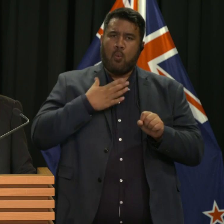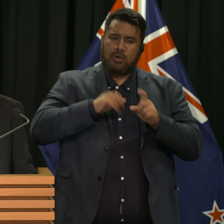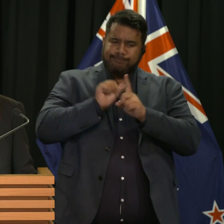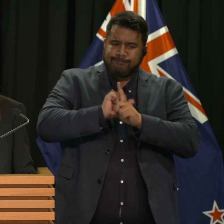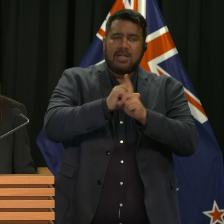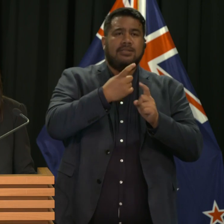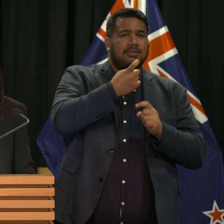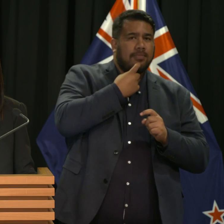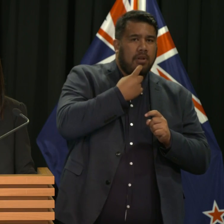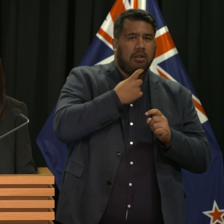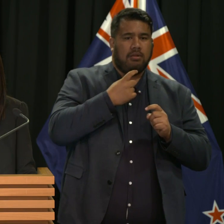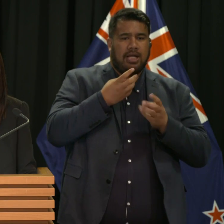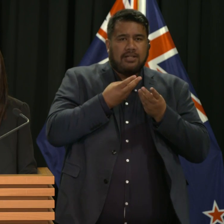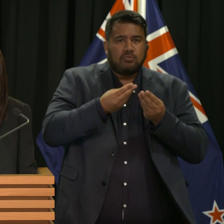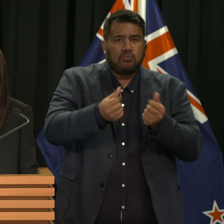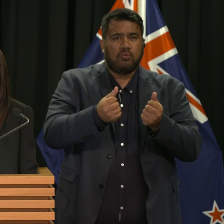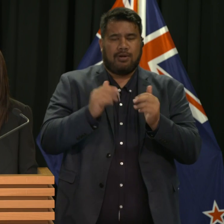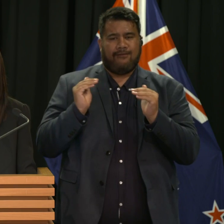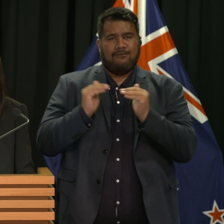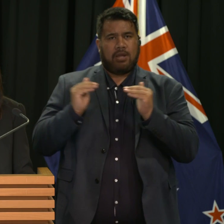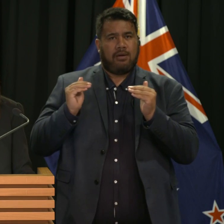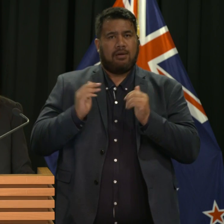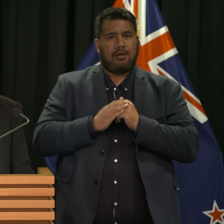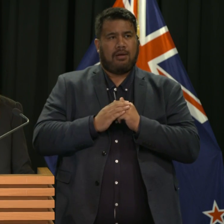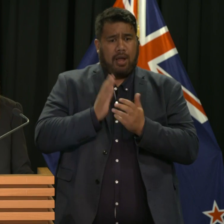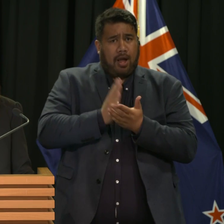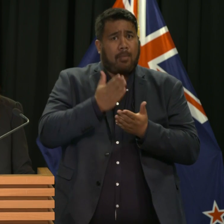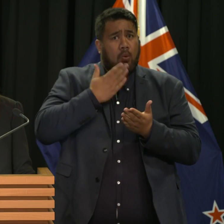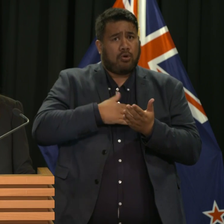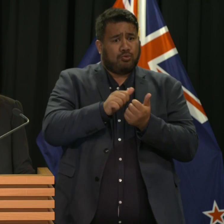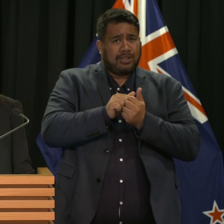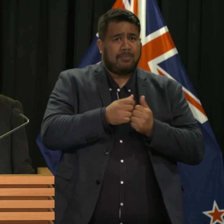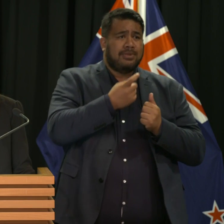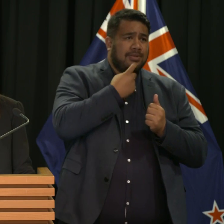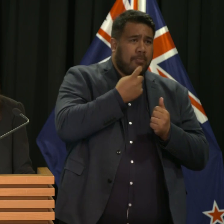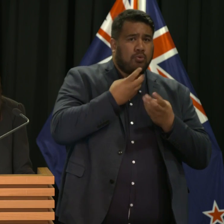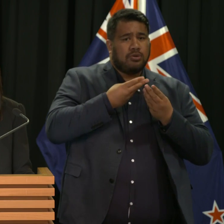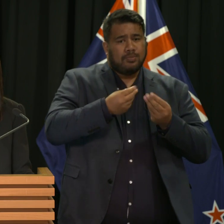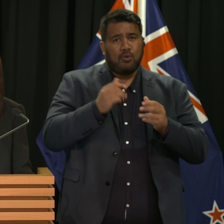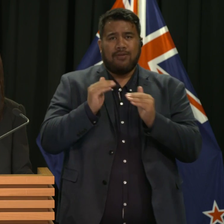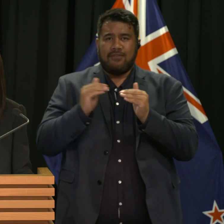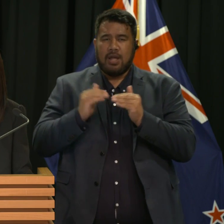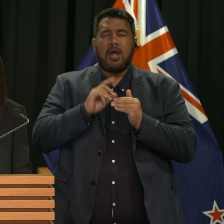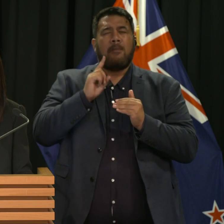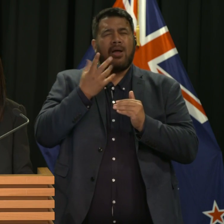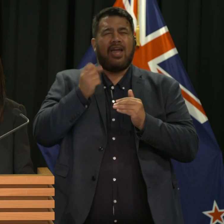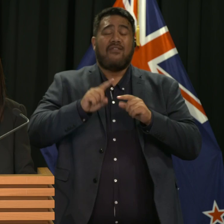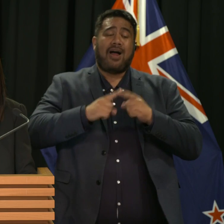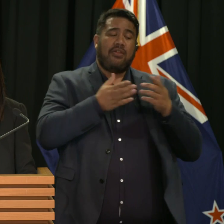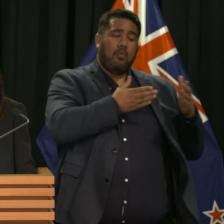efficient and fair. I remain committed to these principles, but there are other ways to achieve